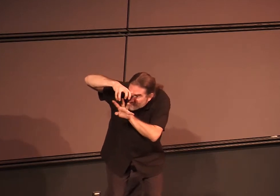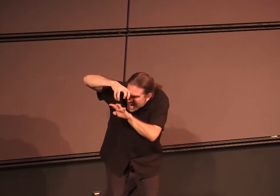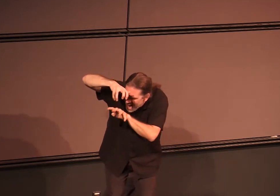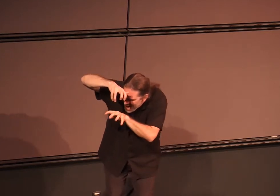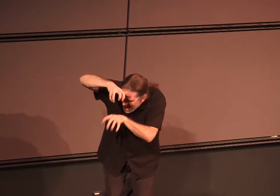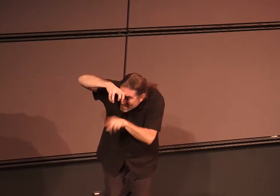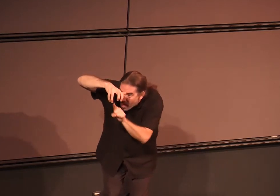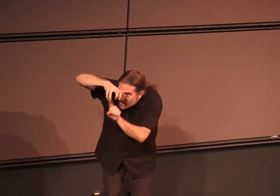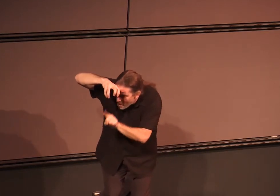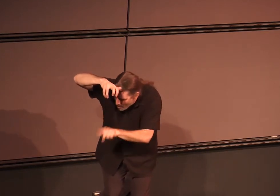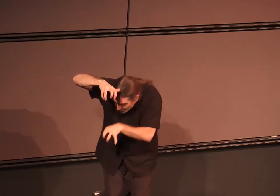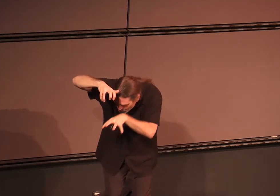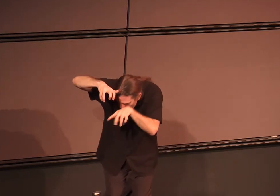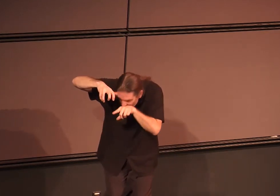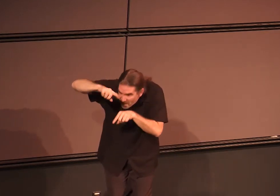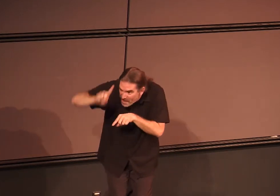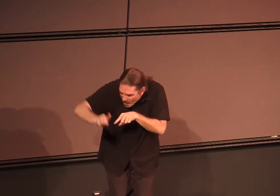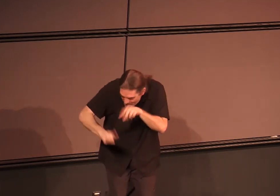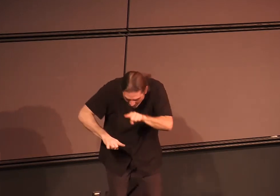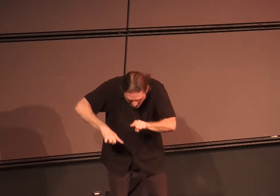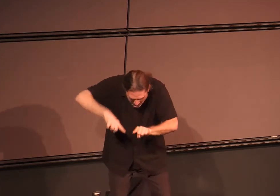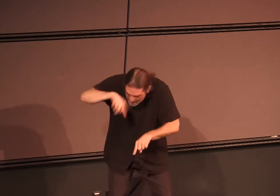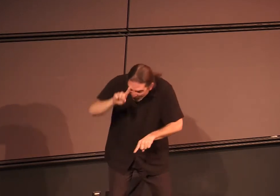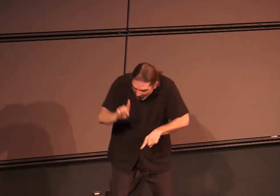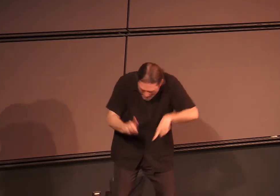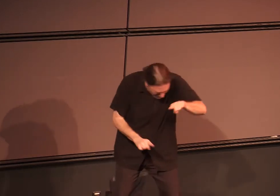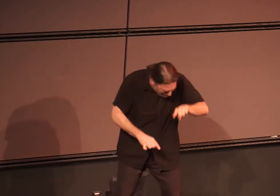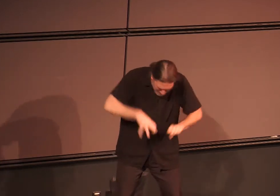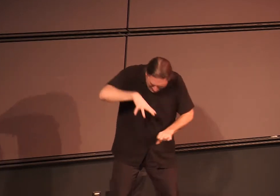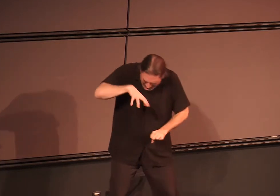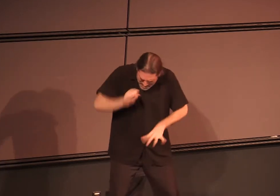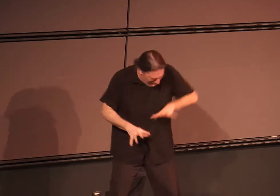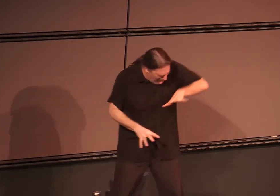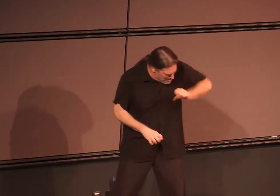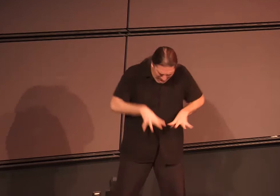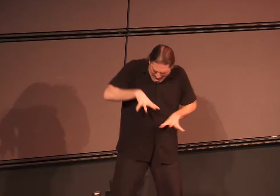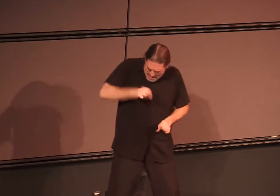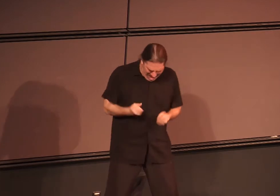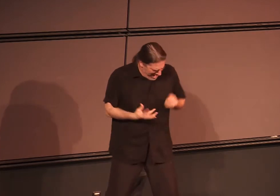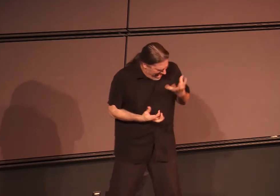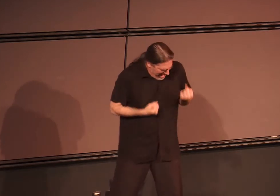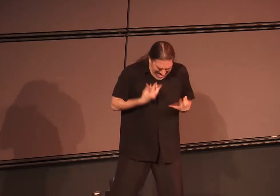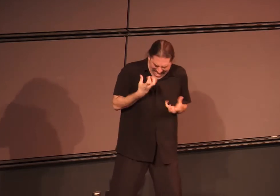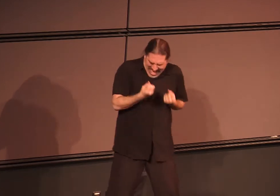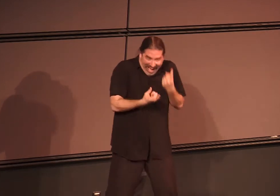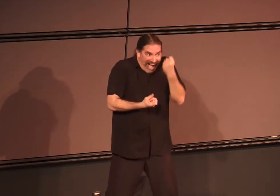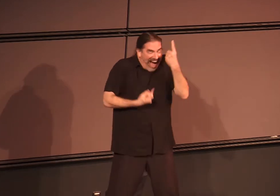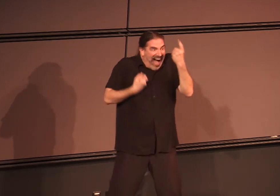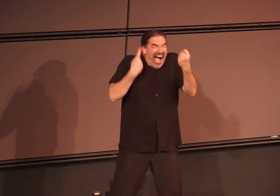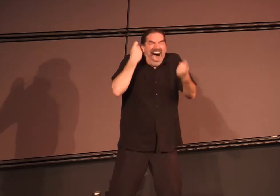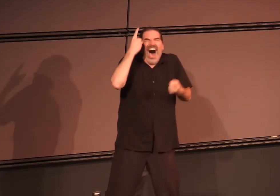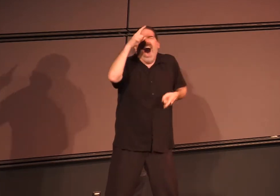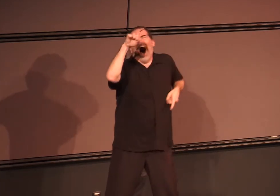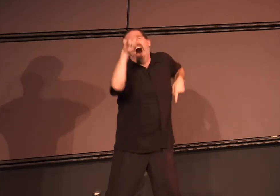rains, rain, thunder and lightning, bolts, understanding,